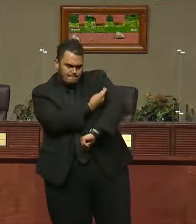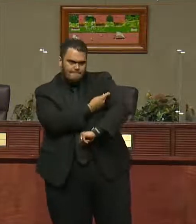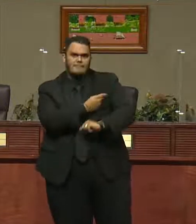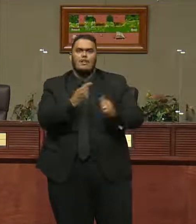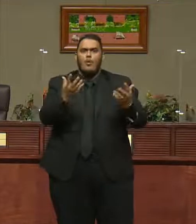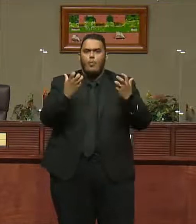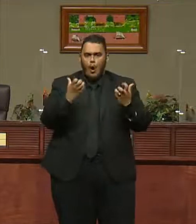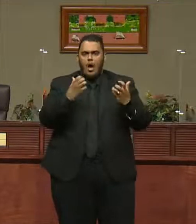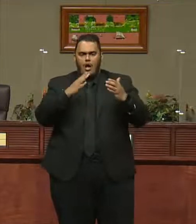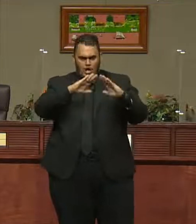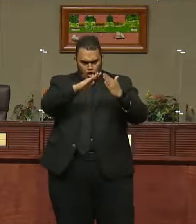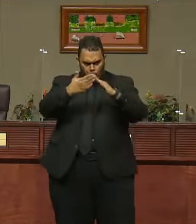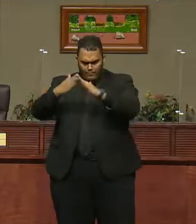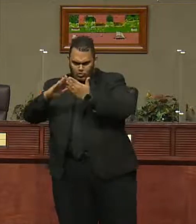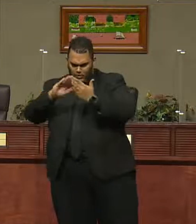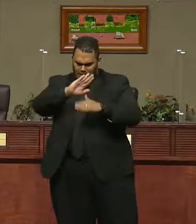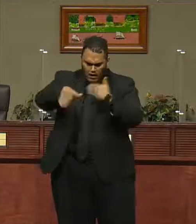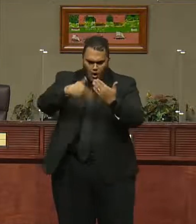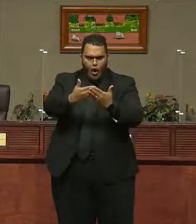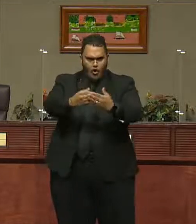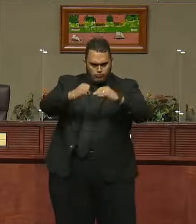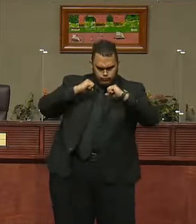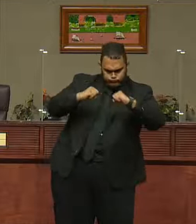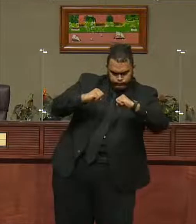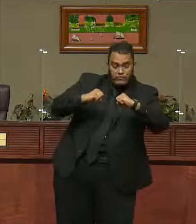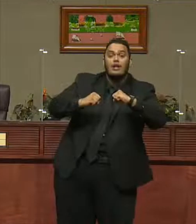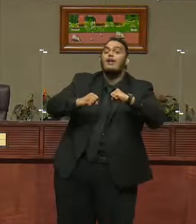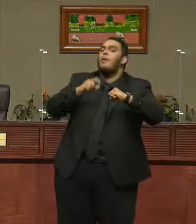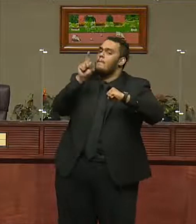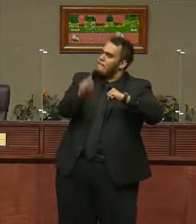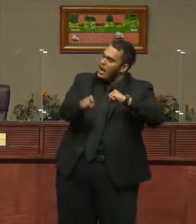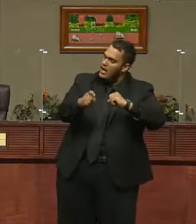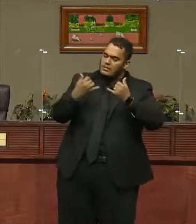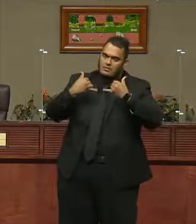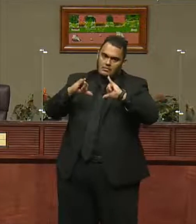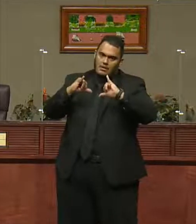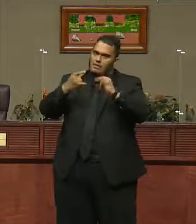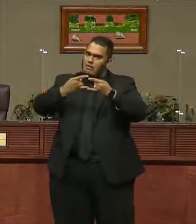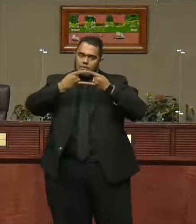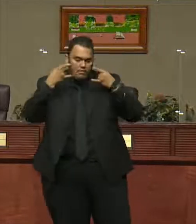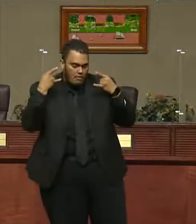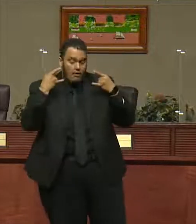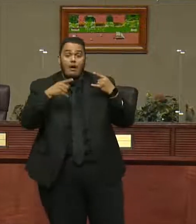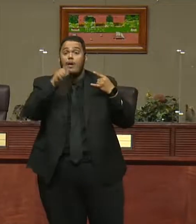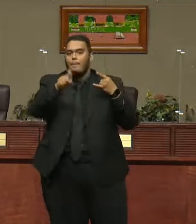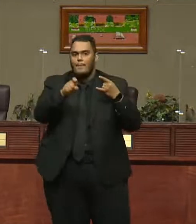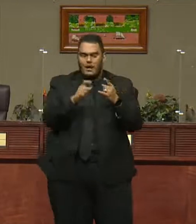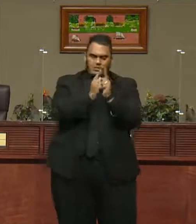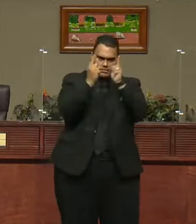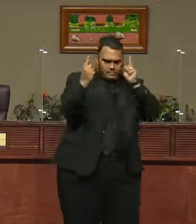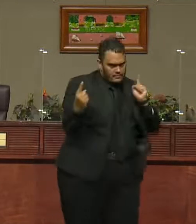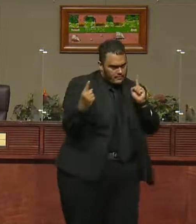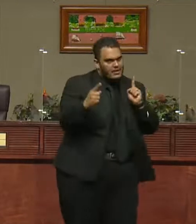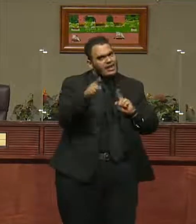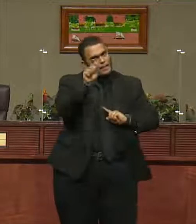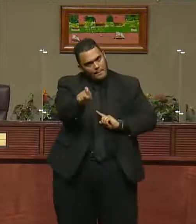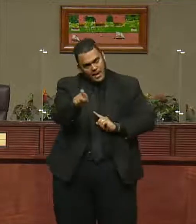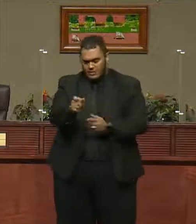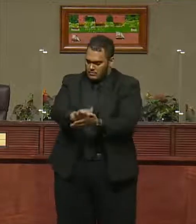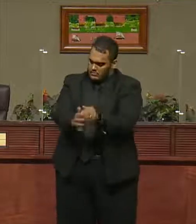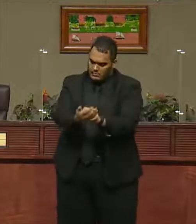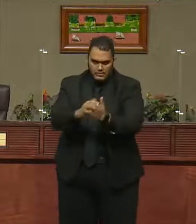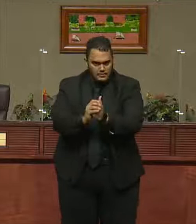that we continue to practice our pandemic precautions such as wearing masks, watching our distance, and washing our hands. And this goes